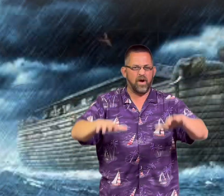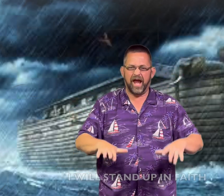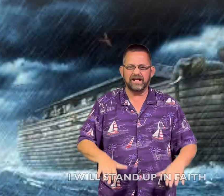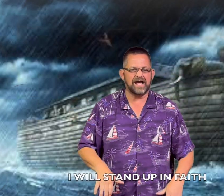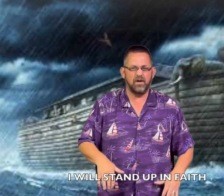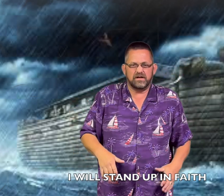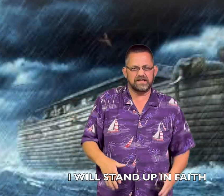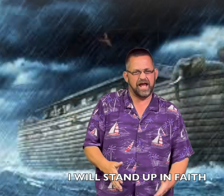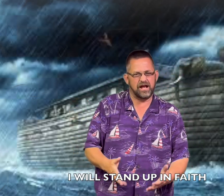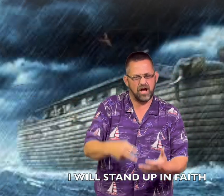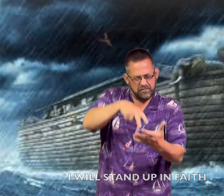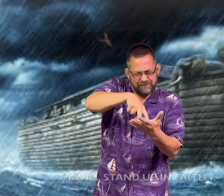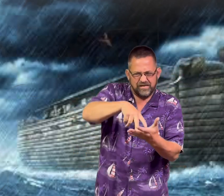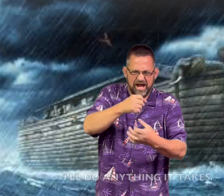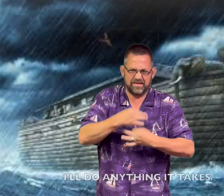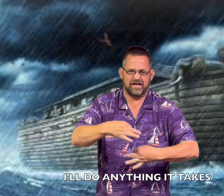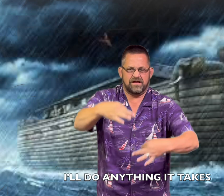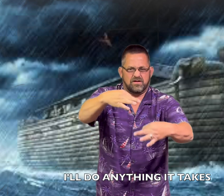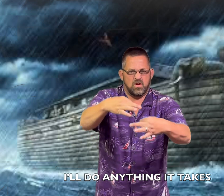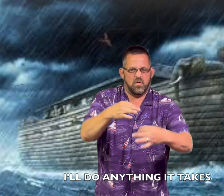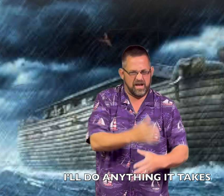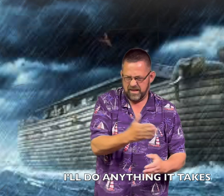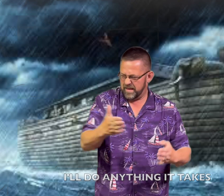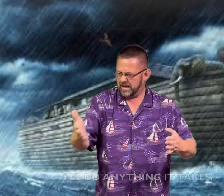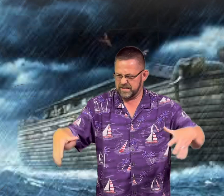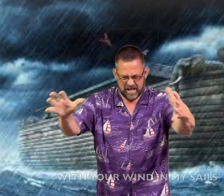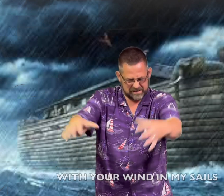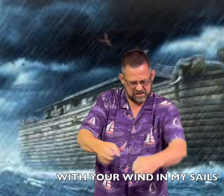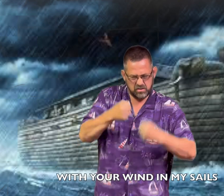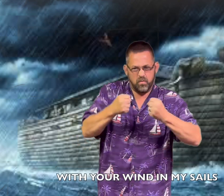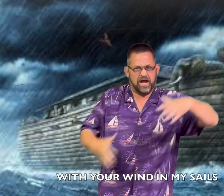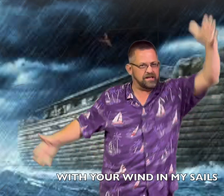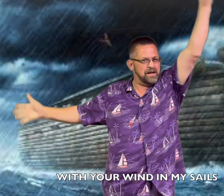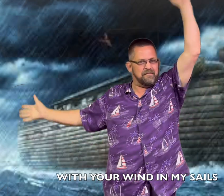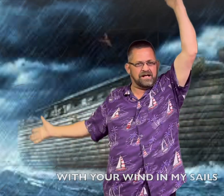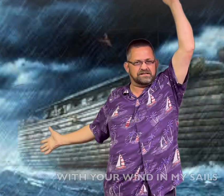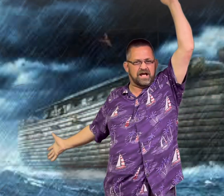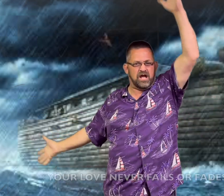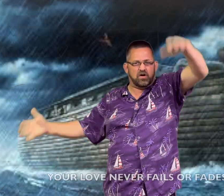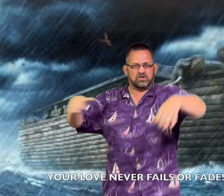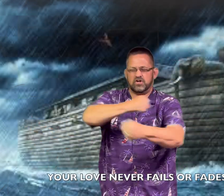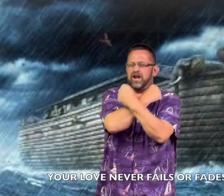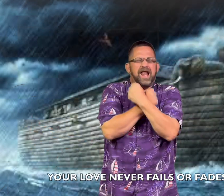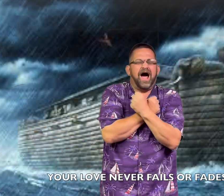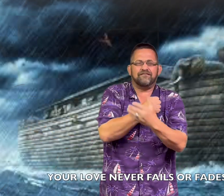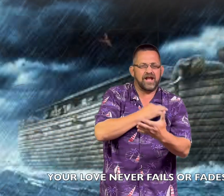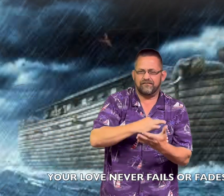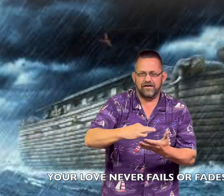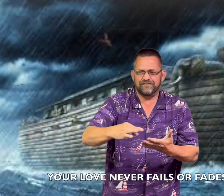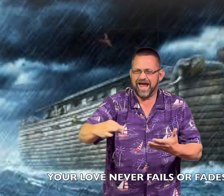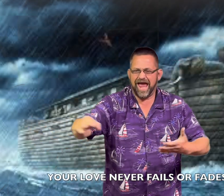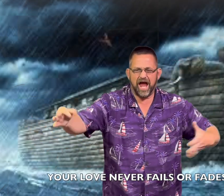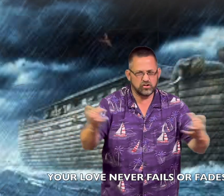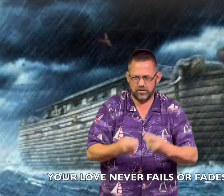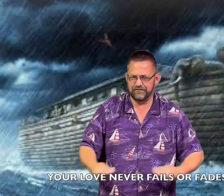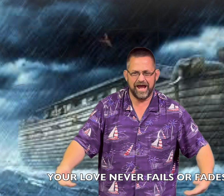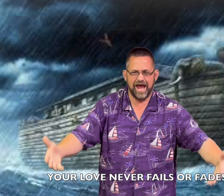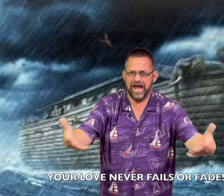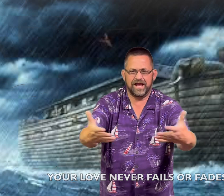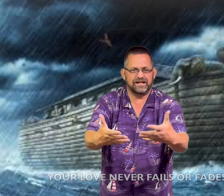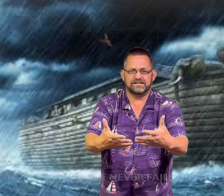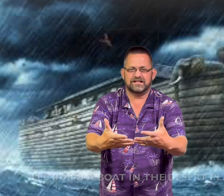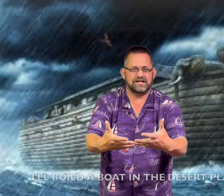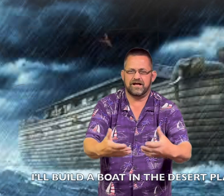never rains I will stand up in faith I'll do anything it takes If you win in my sails Your love never fails or